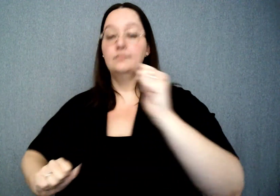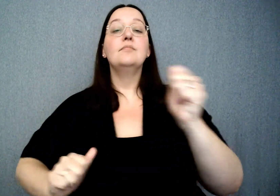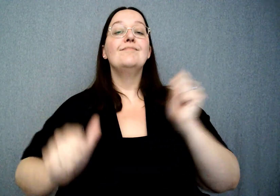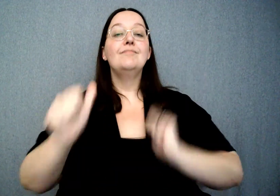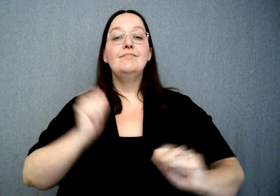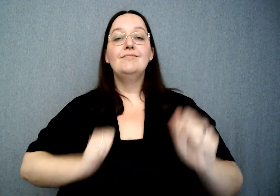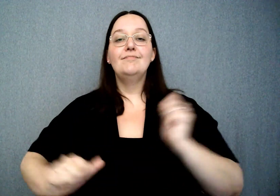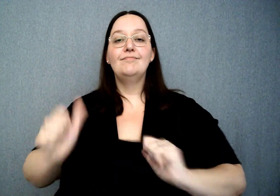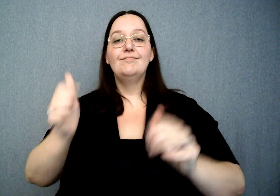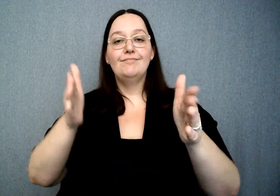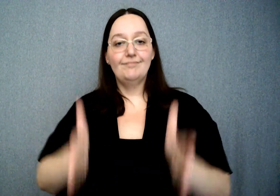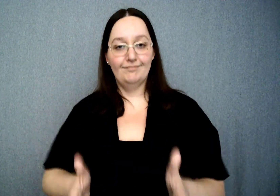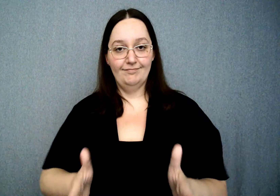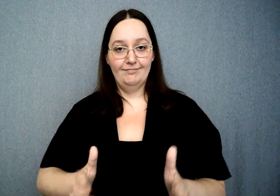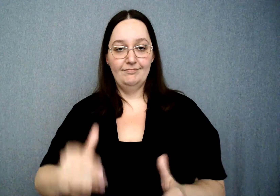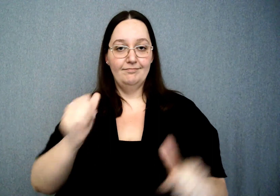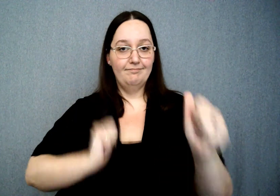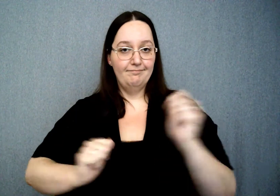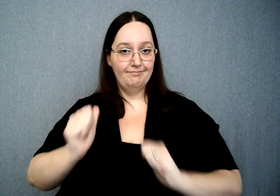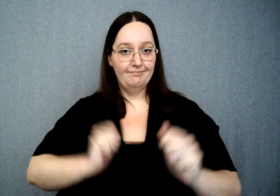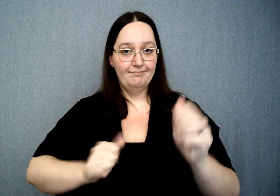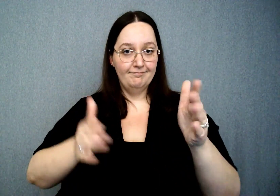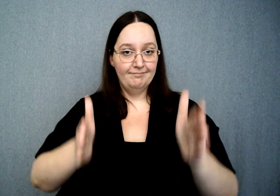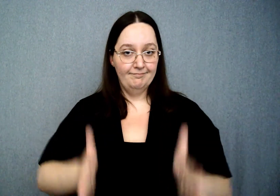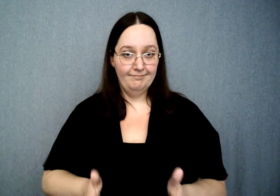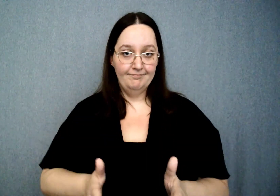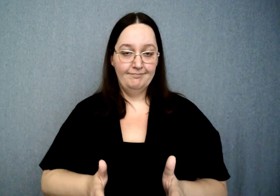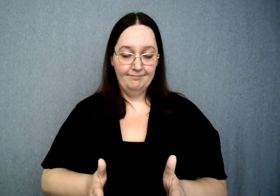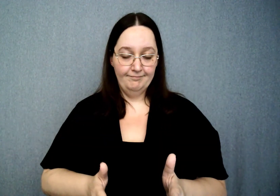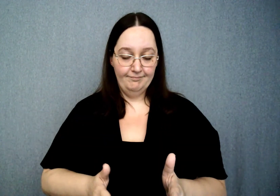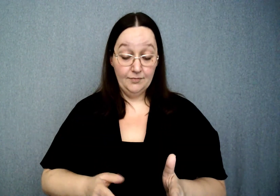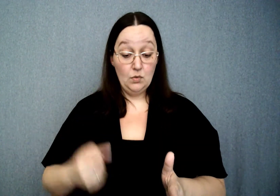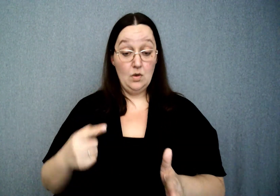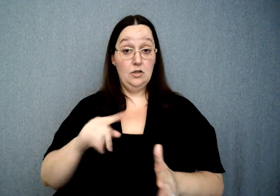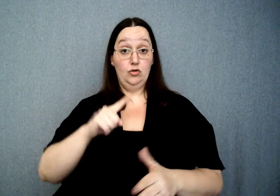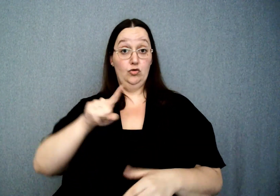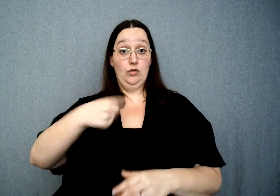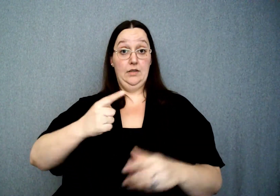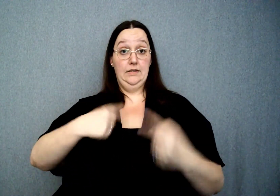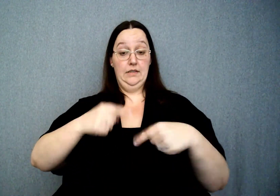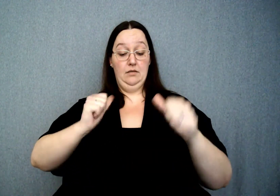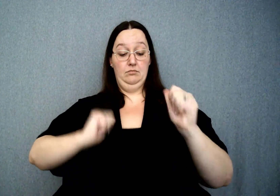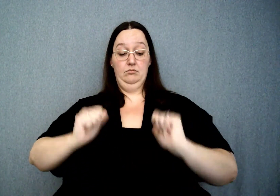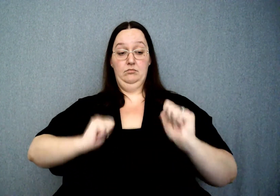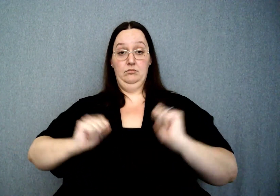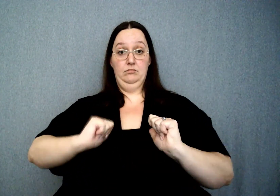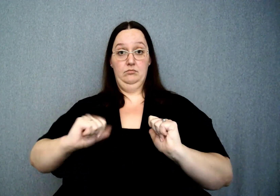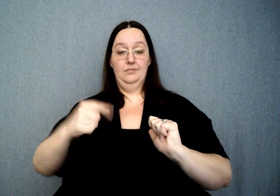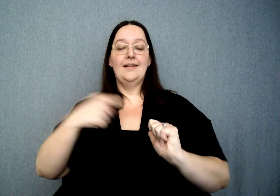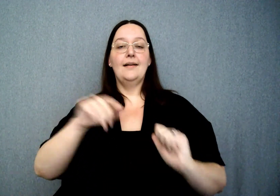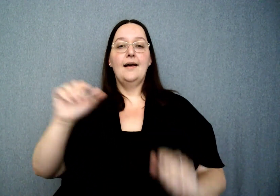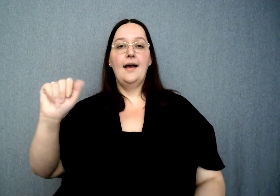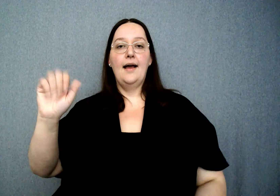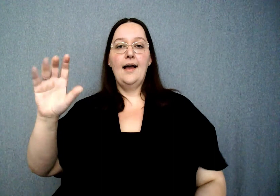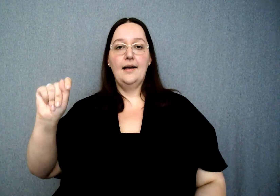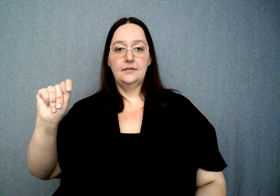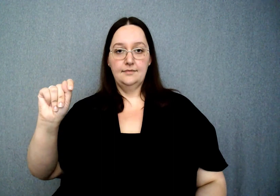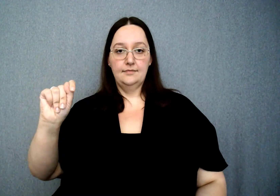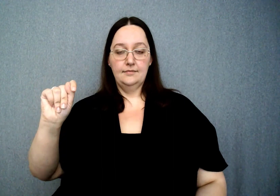Alternate. Acting plus the agent suffix is actor. If you're just signing this, that is